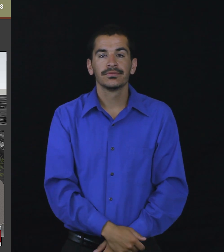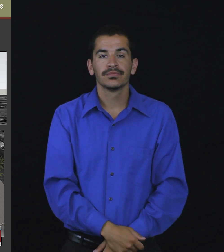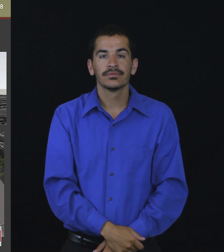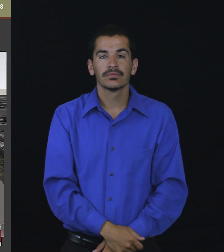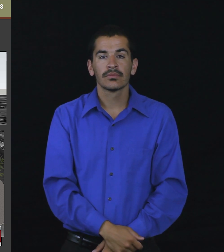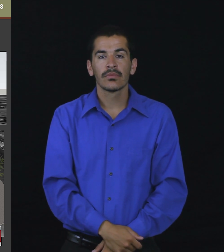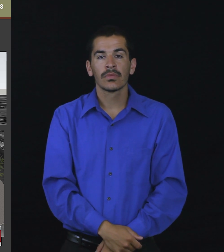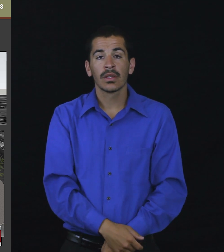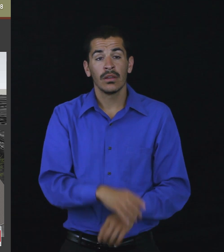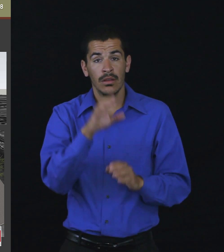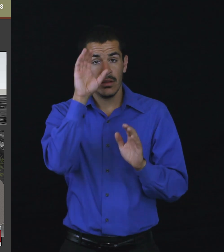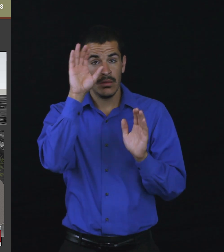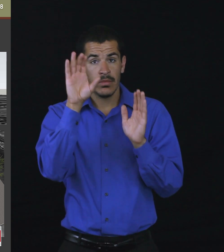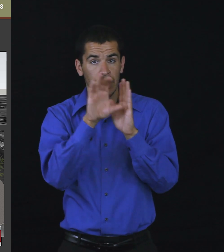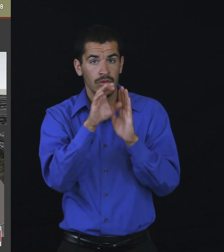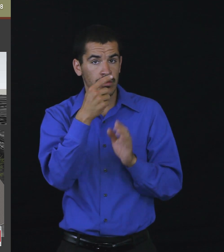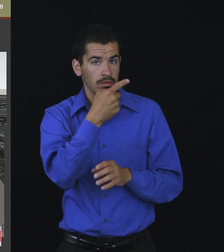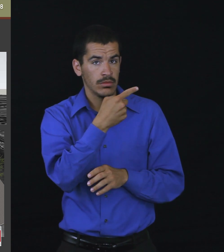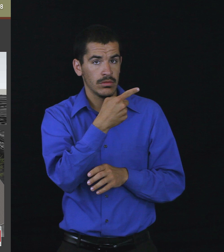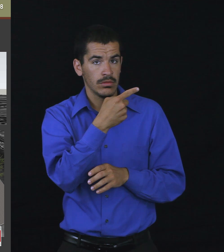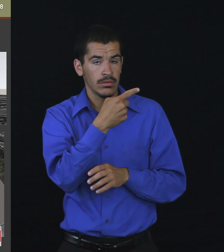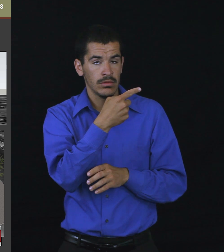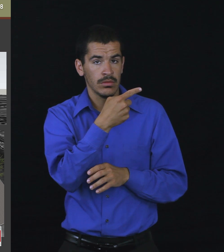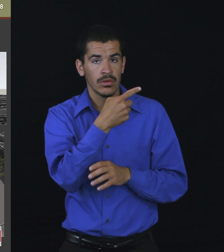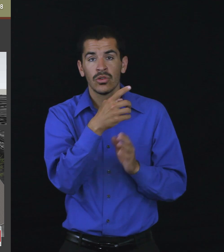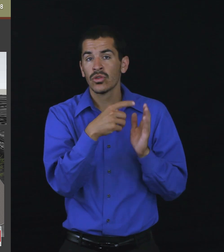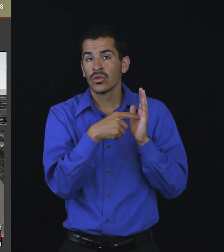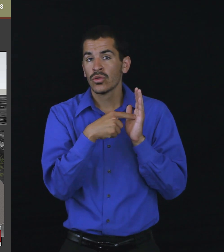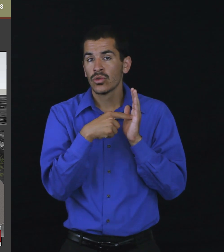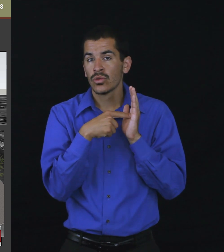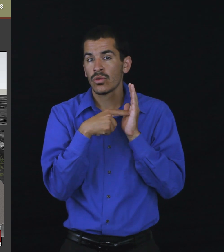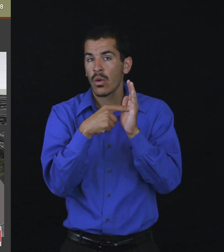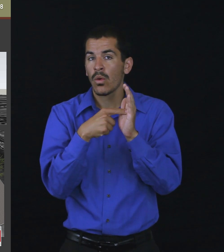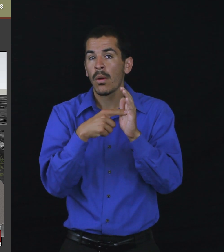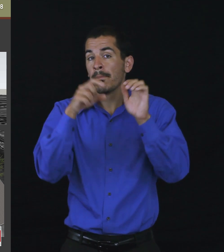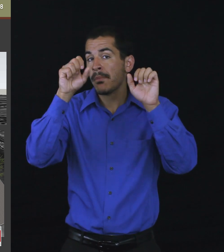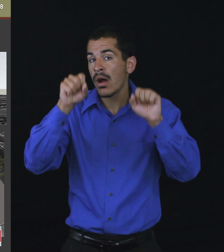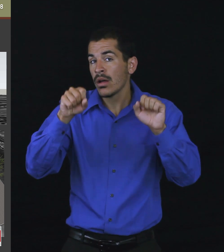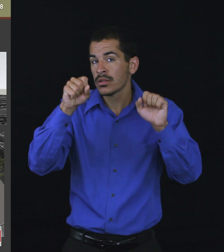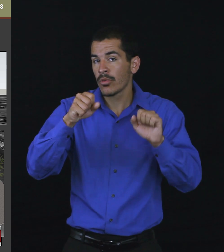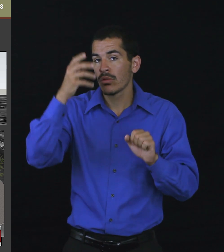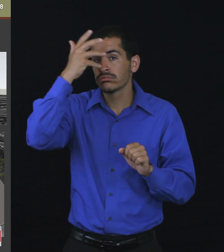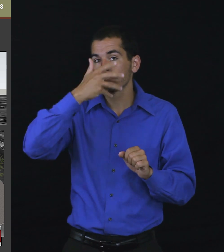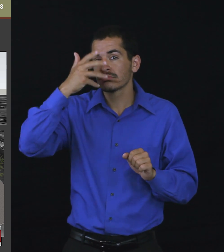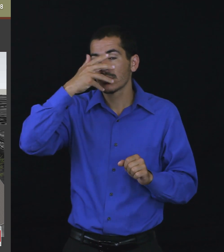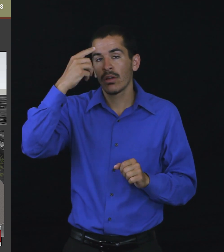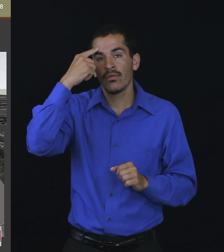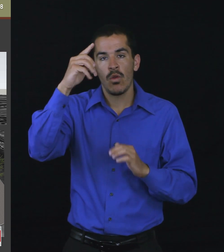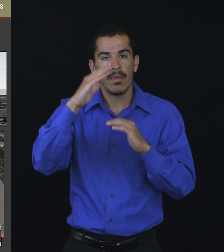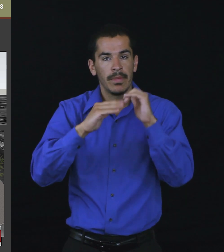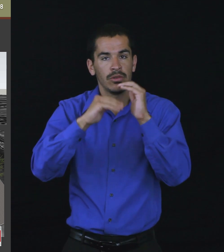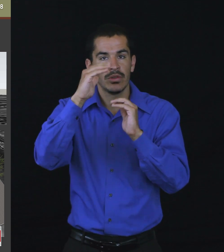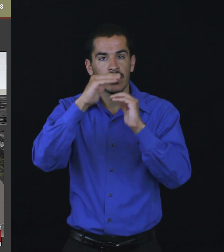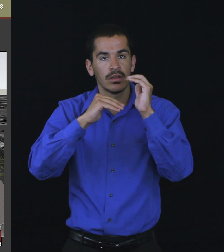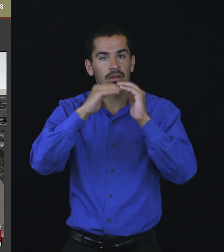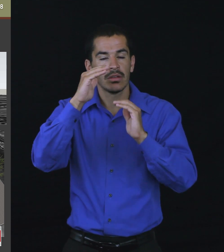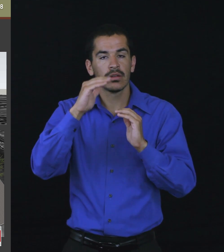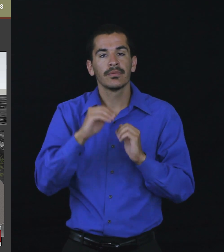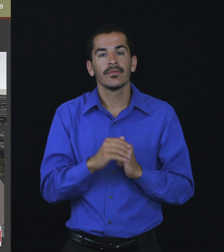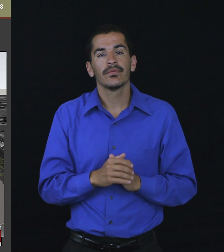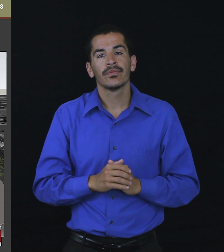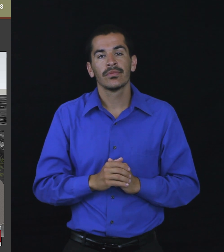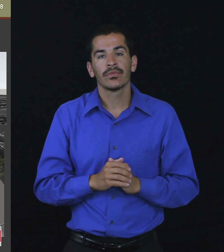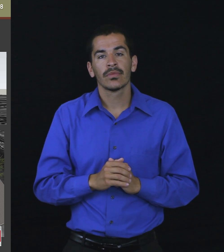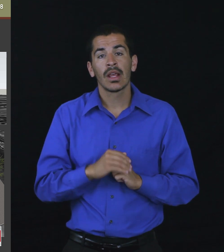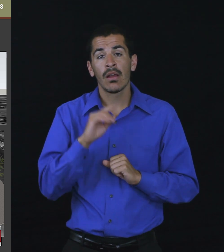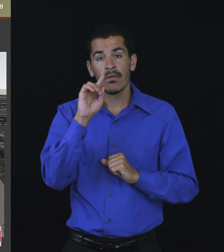These images show what the building could possibly look like. The first one is a view from